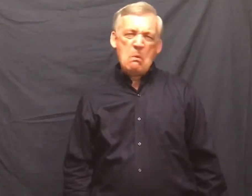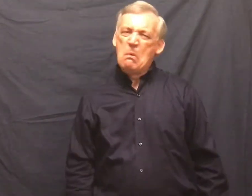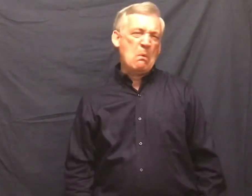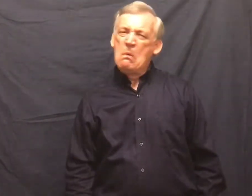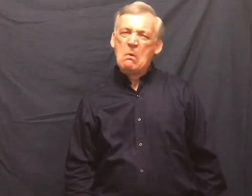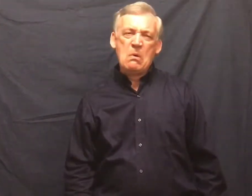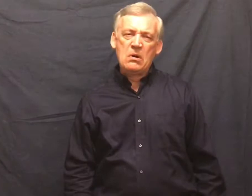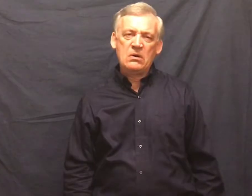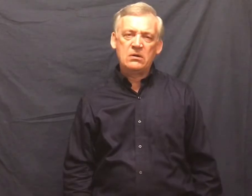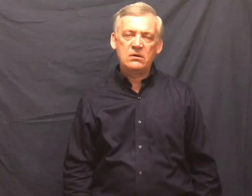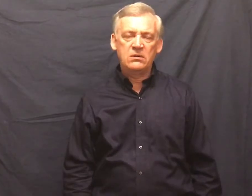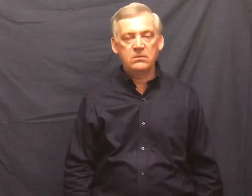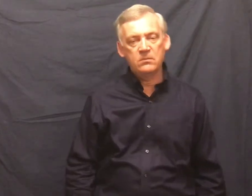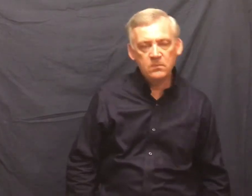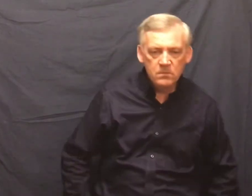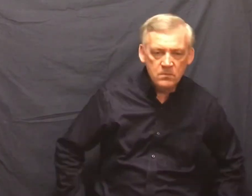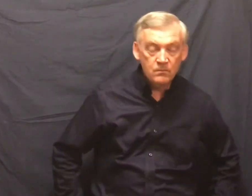Well, he's sick of you, said the rabbit.